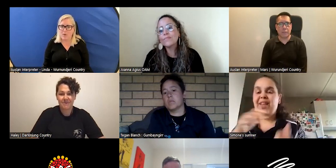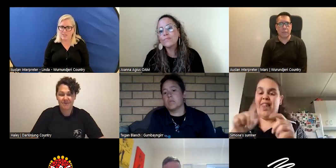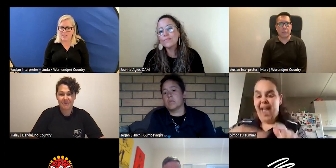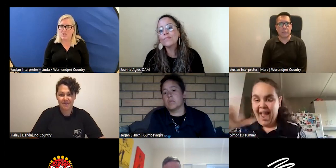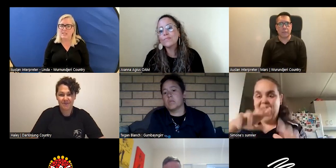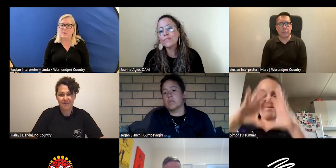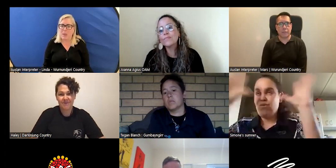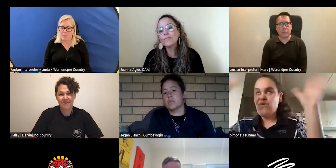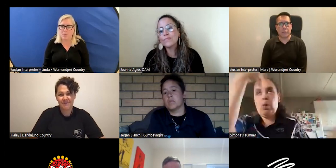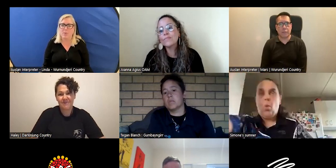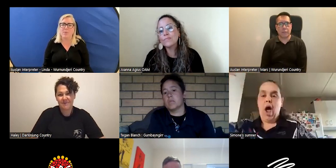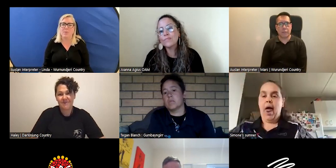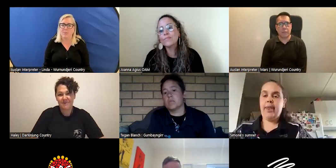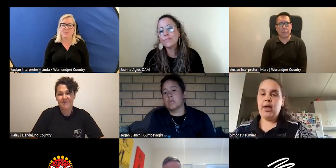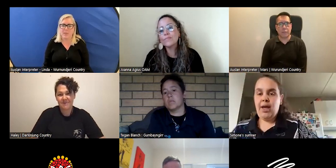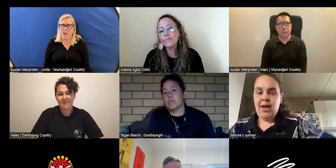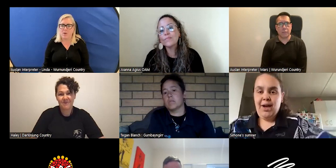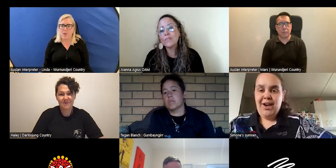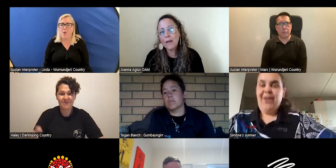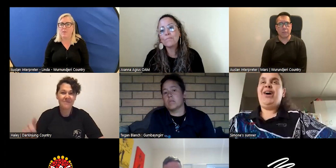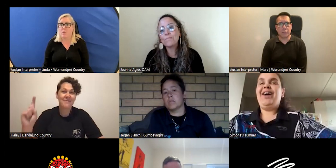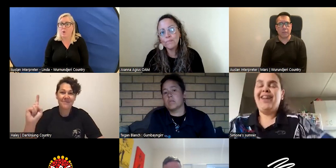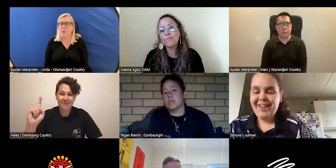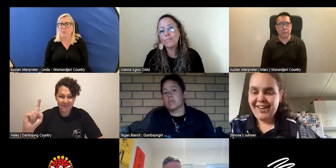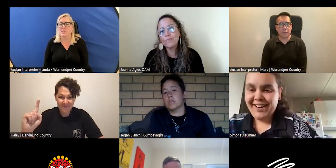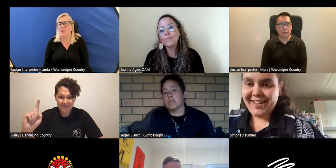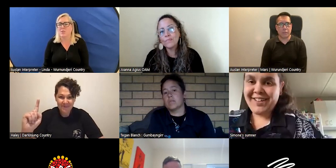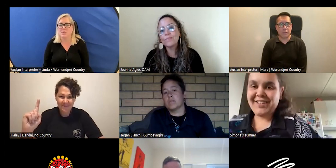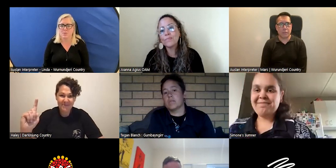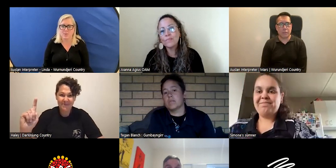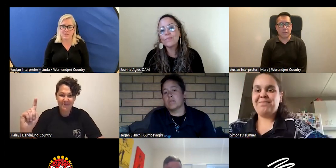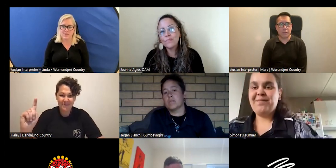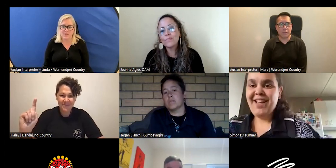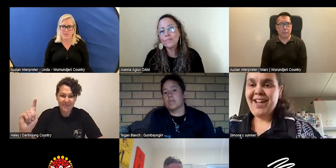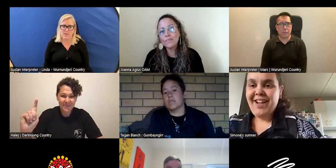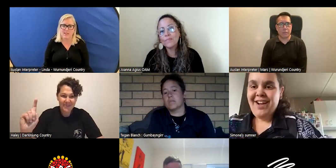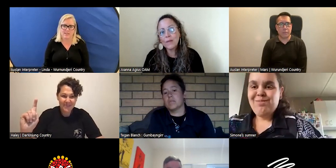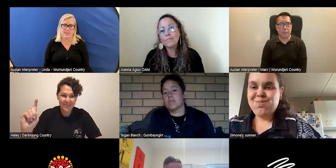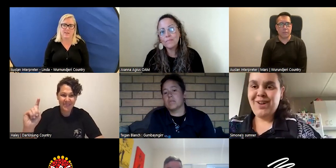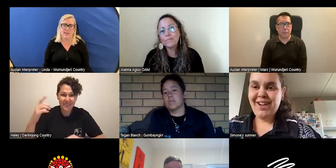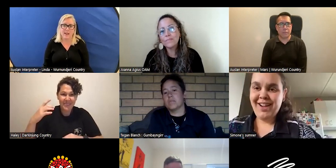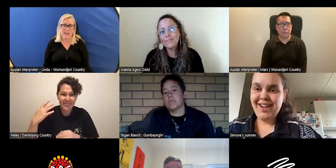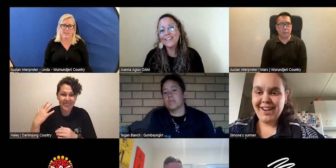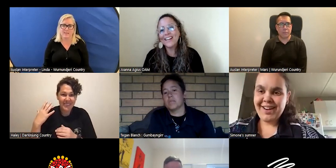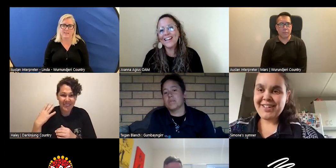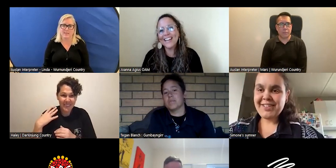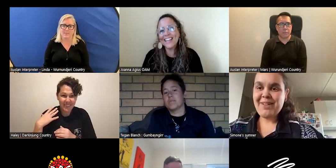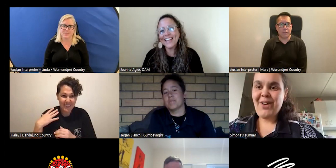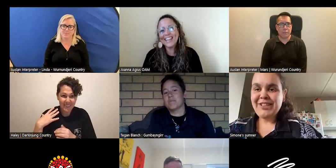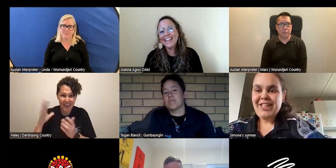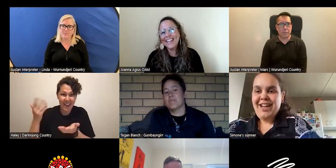for First Nations people all over the world too. It's not just